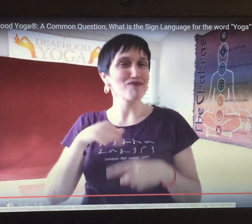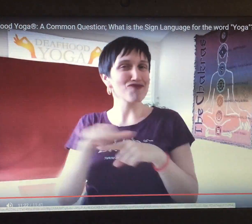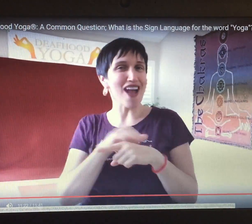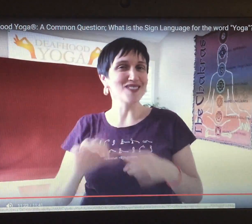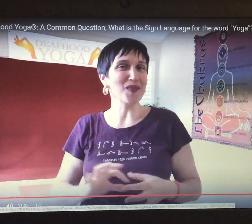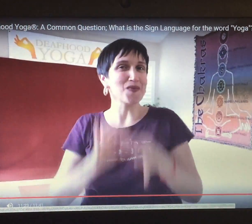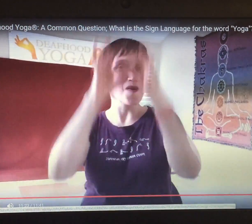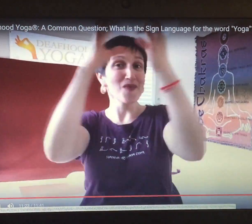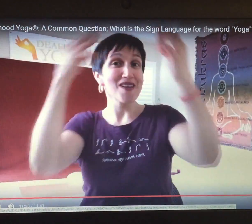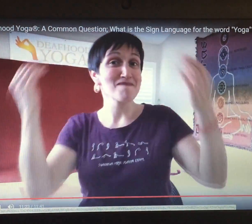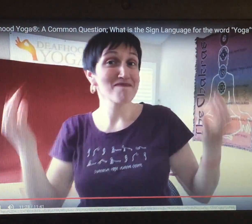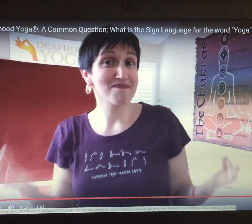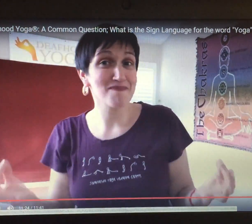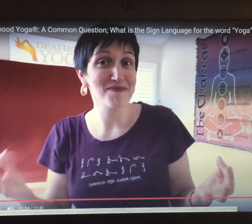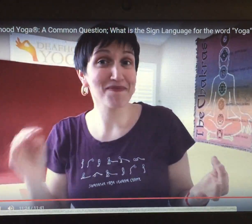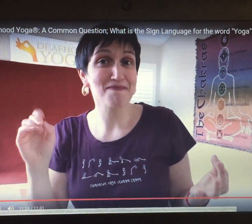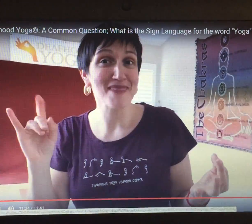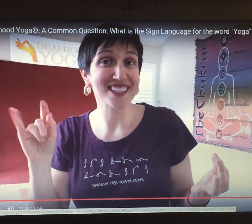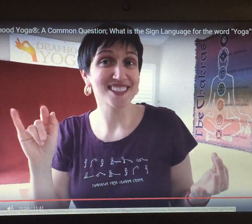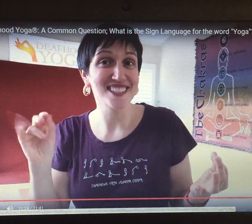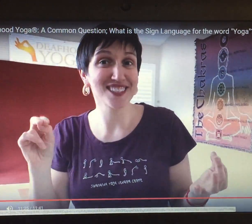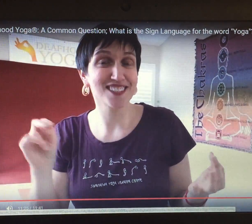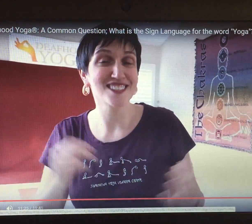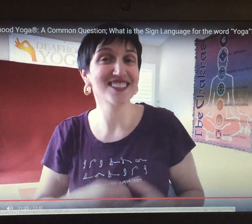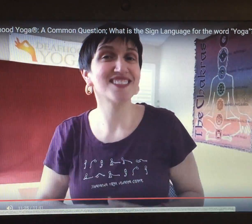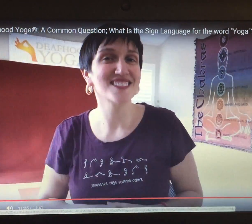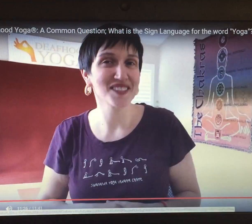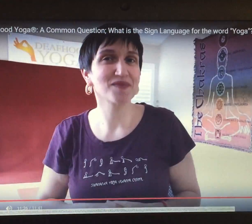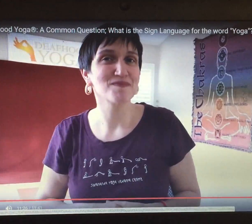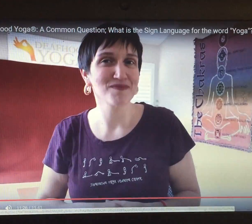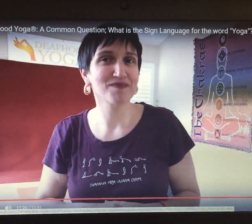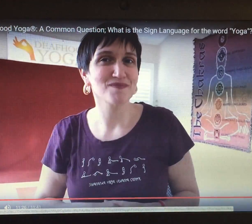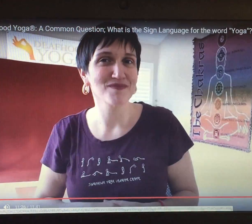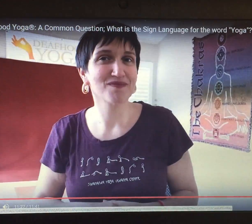class or practice yoga, practice meditation.